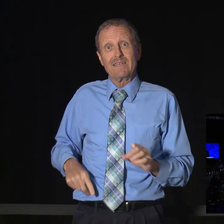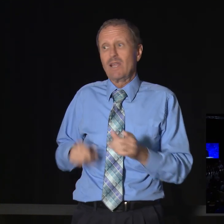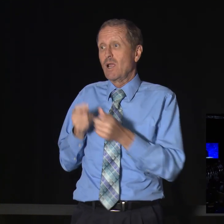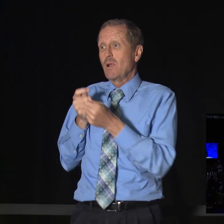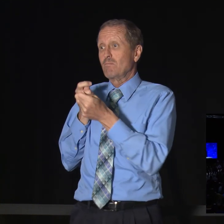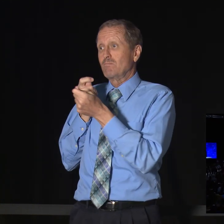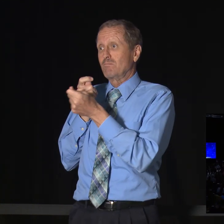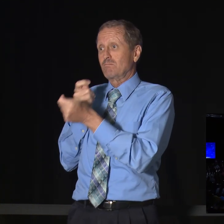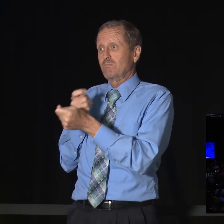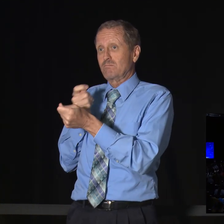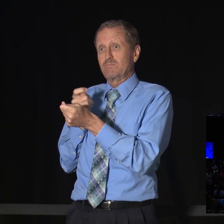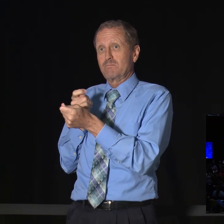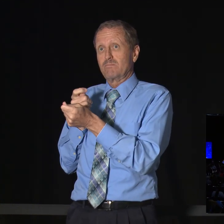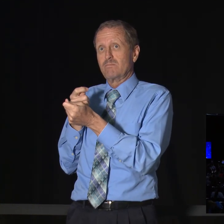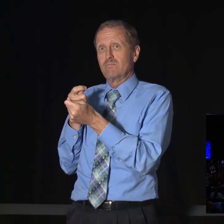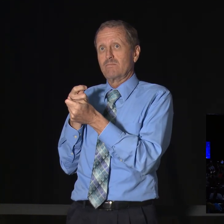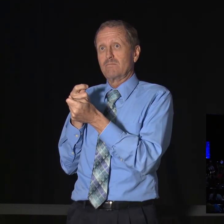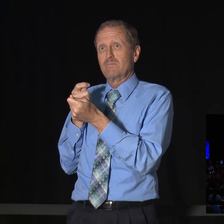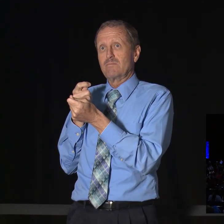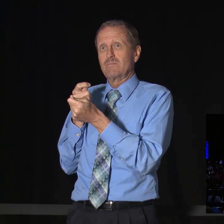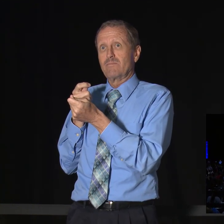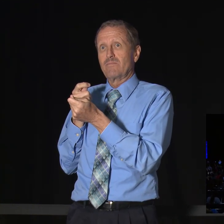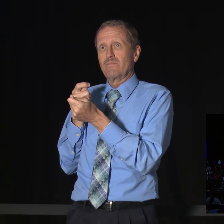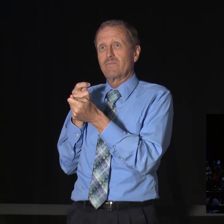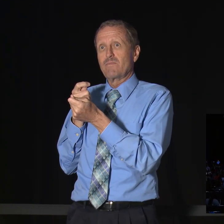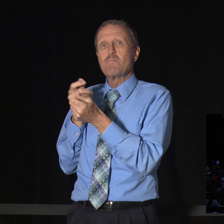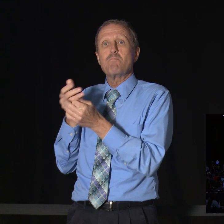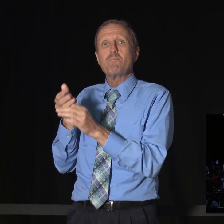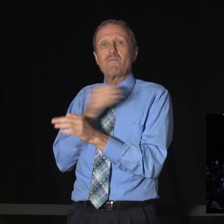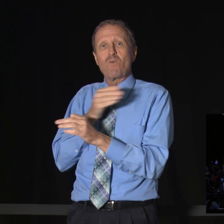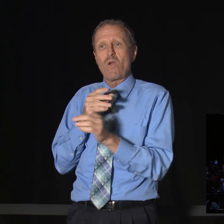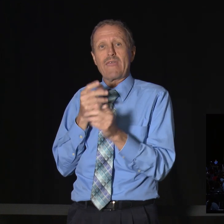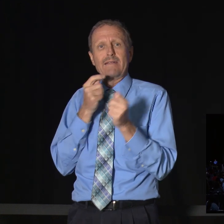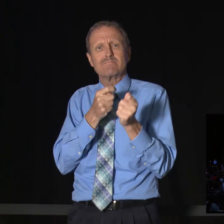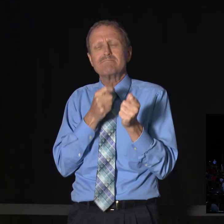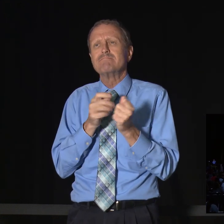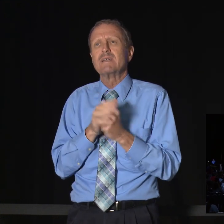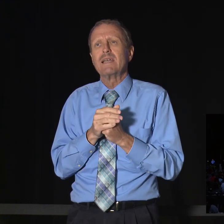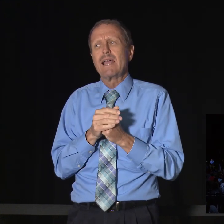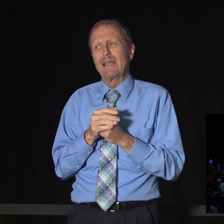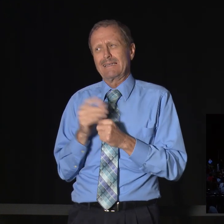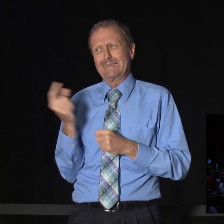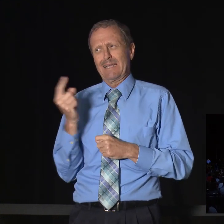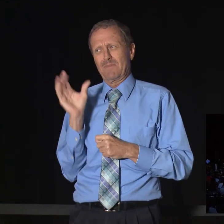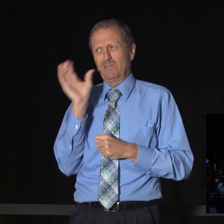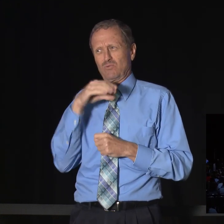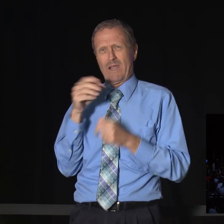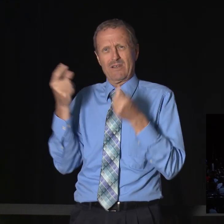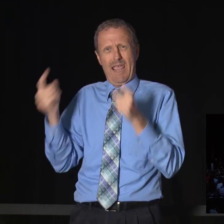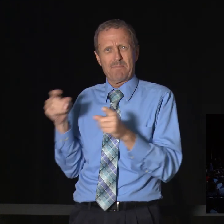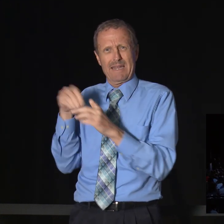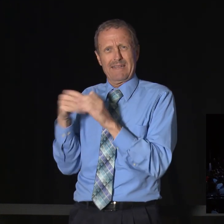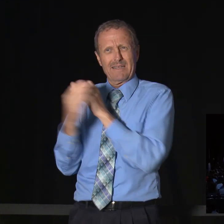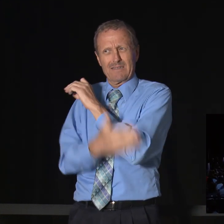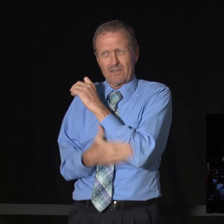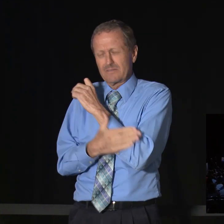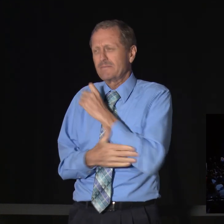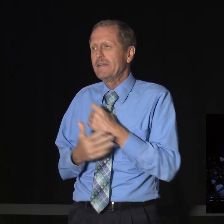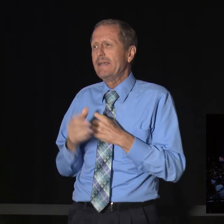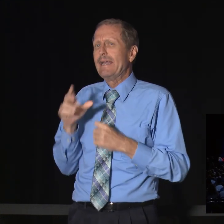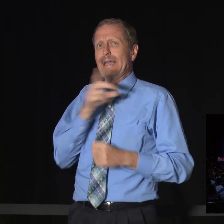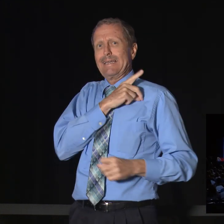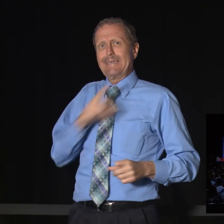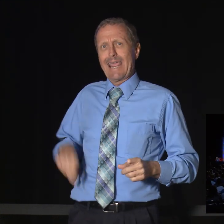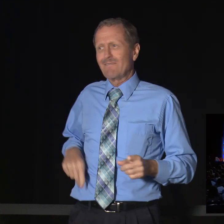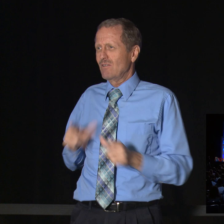persuaded, urged by Bathsheba and Nathan that something strange was going on in the nation. David rushes